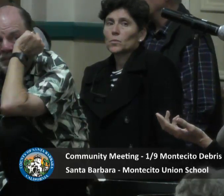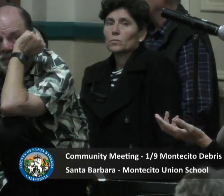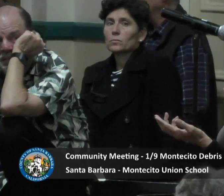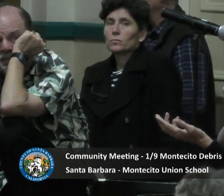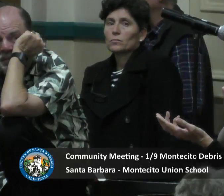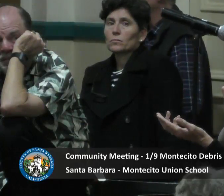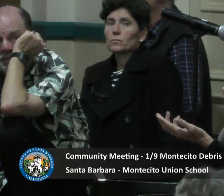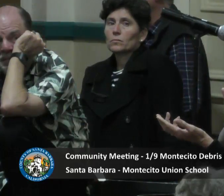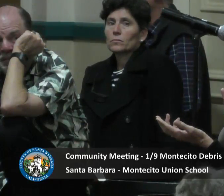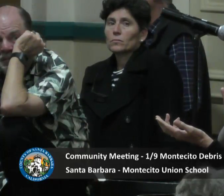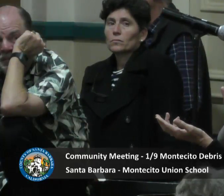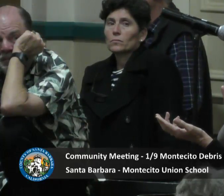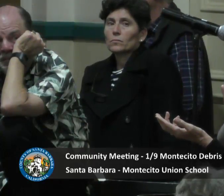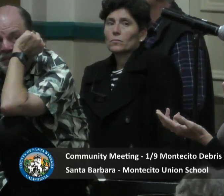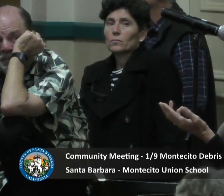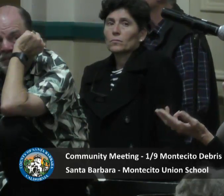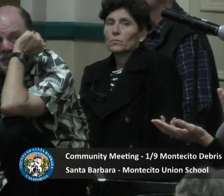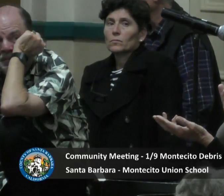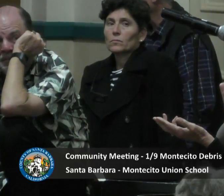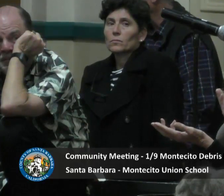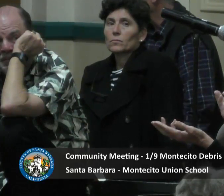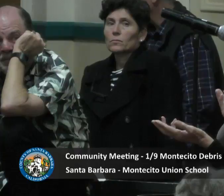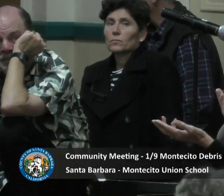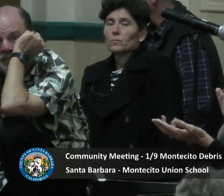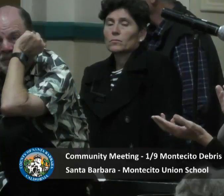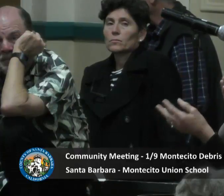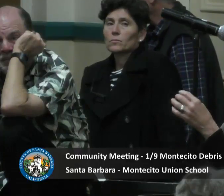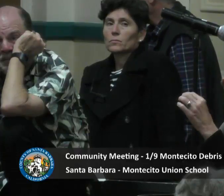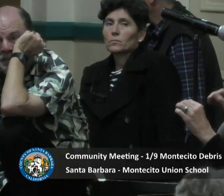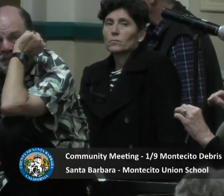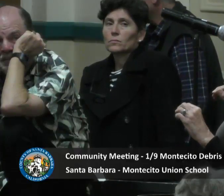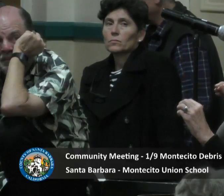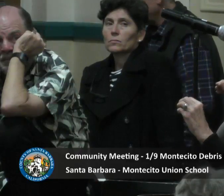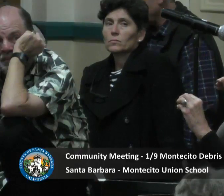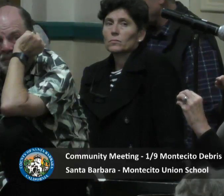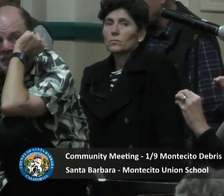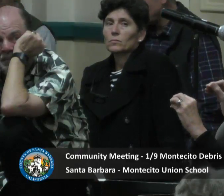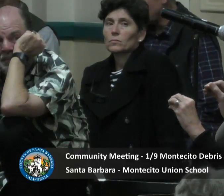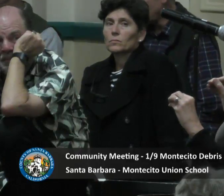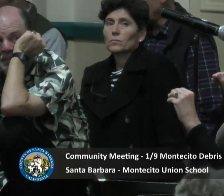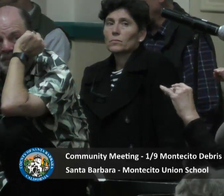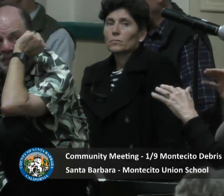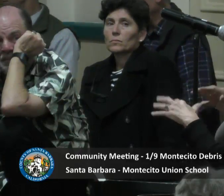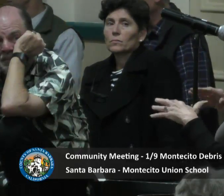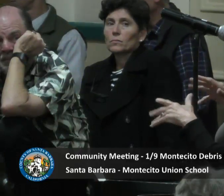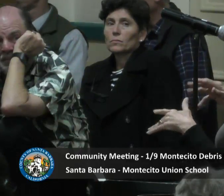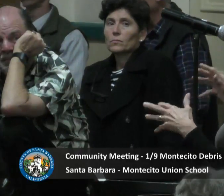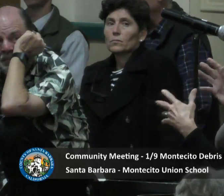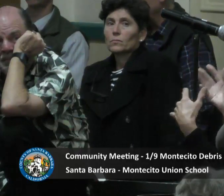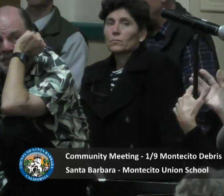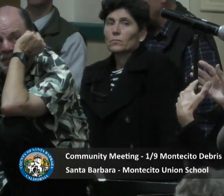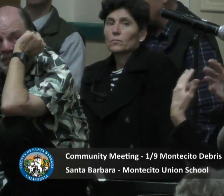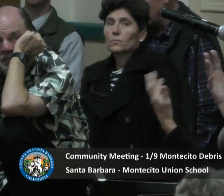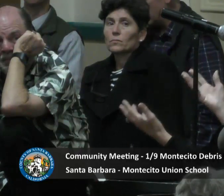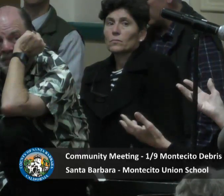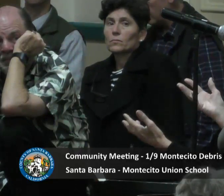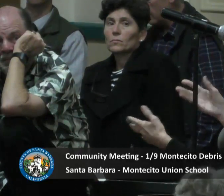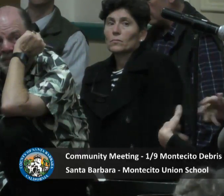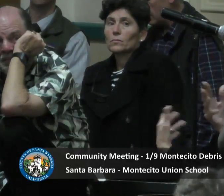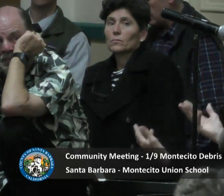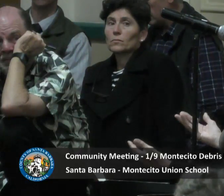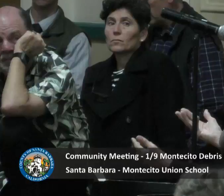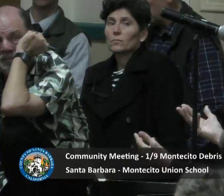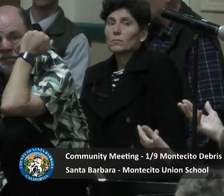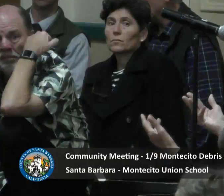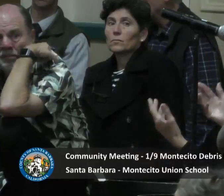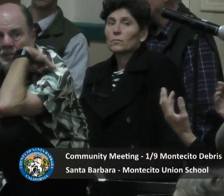days during that time period. That's my concern, that that's not being addressed like, well, we do have a rain coming,